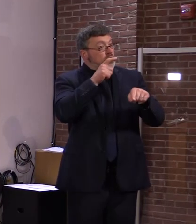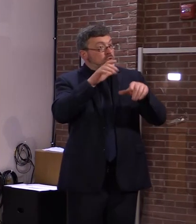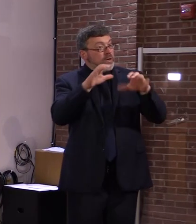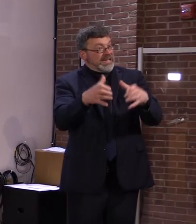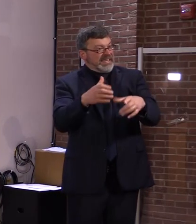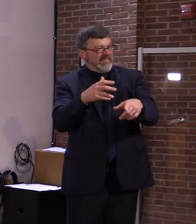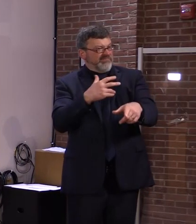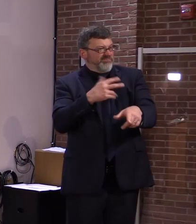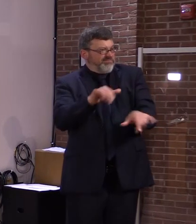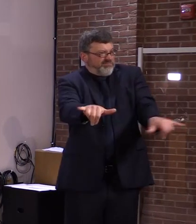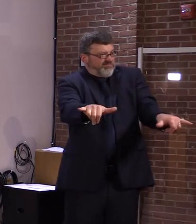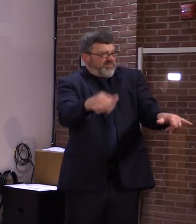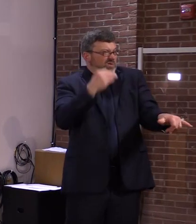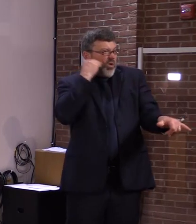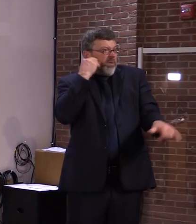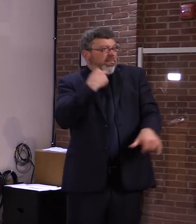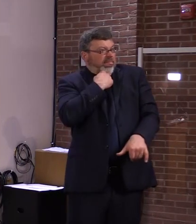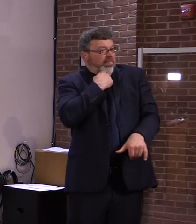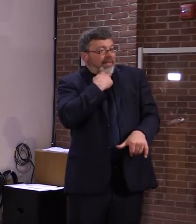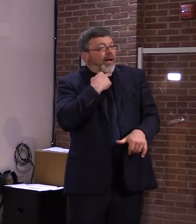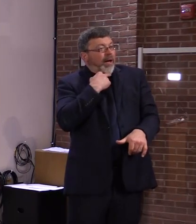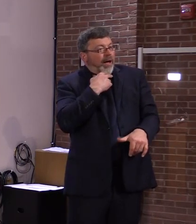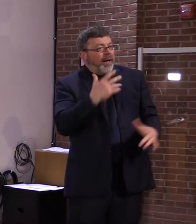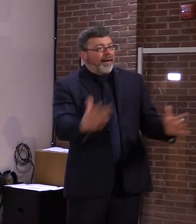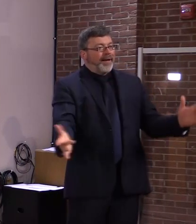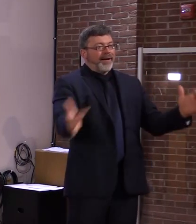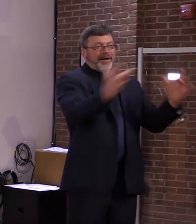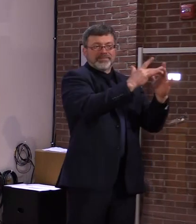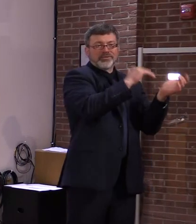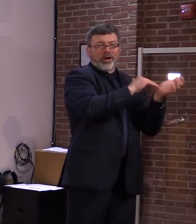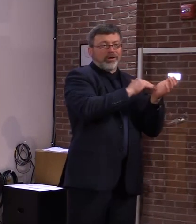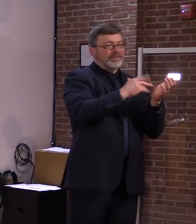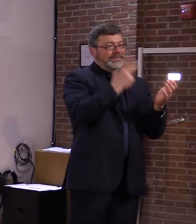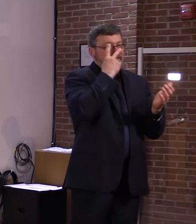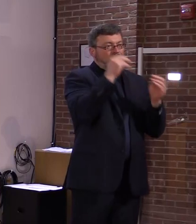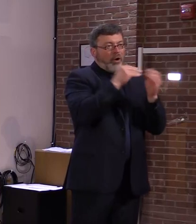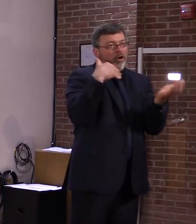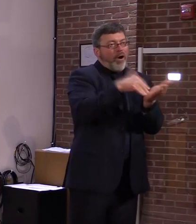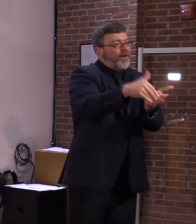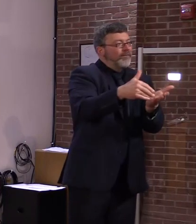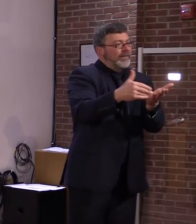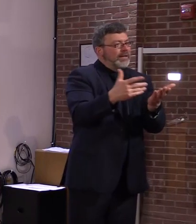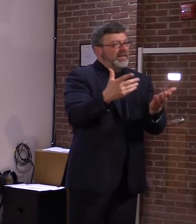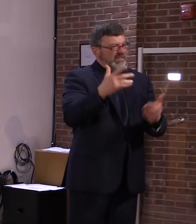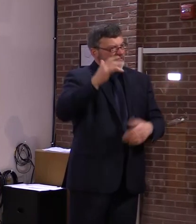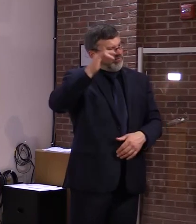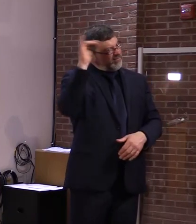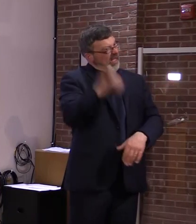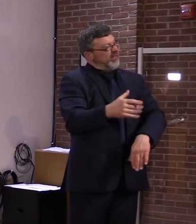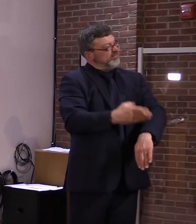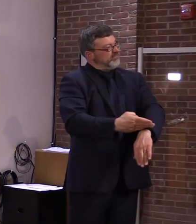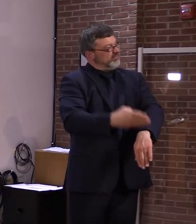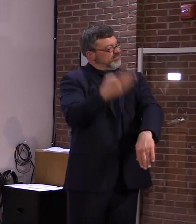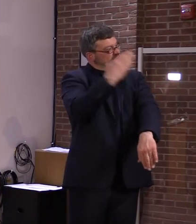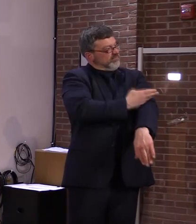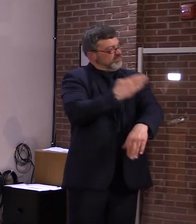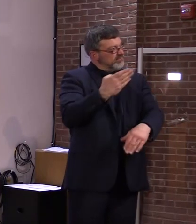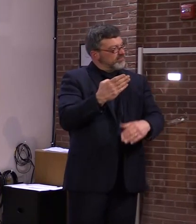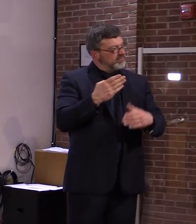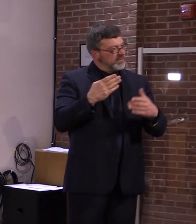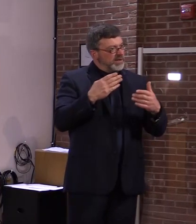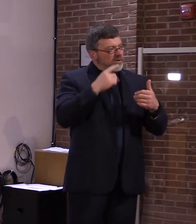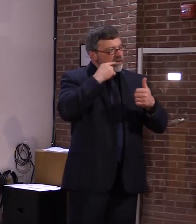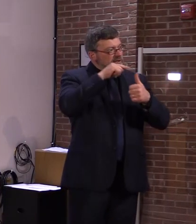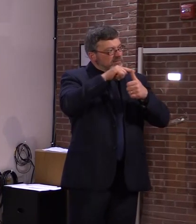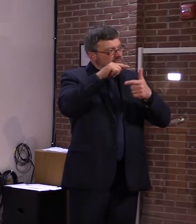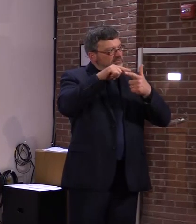medical regulations to increase patient care. I'm wondering, Governor, from your